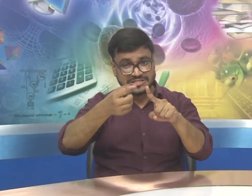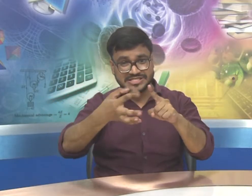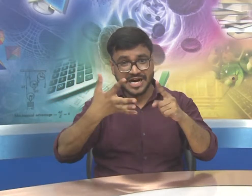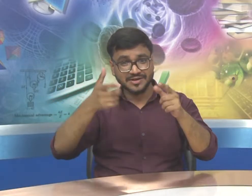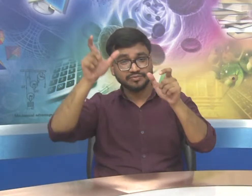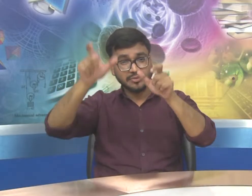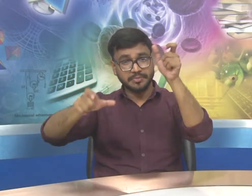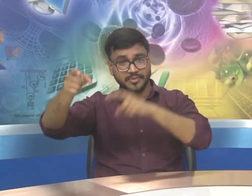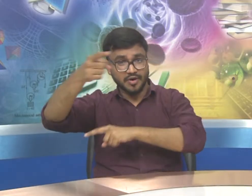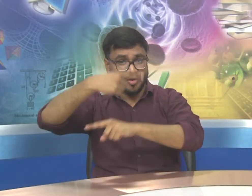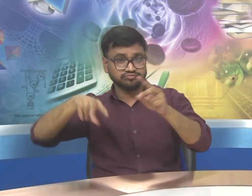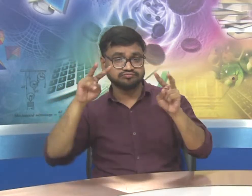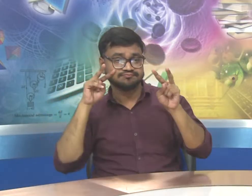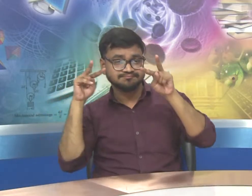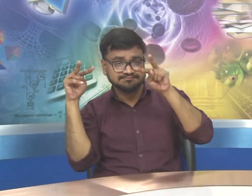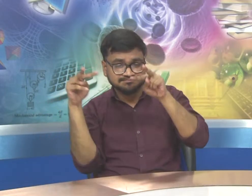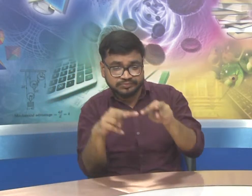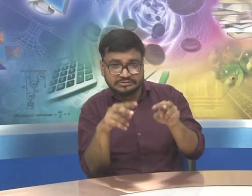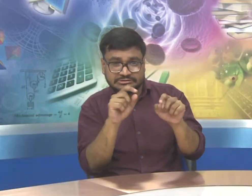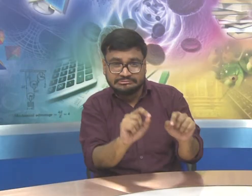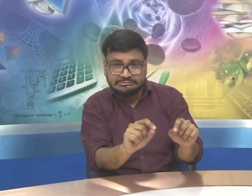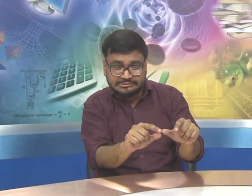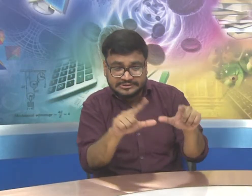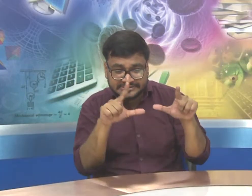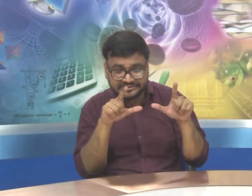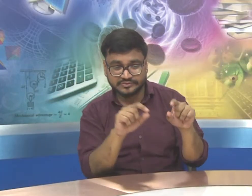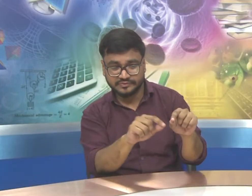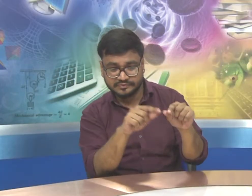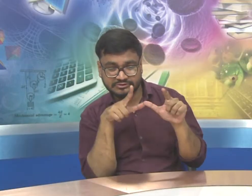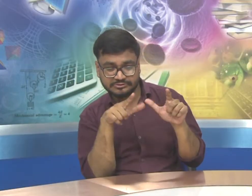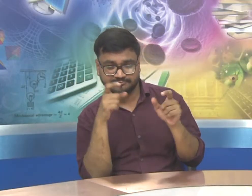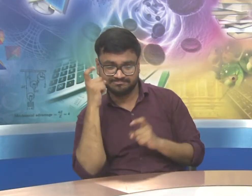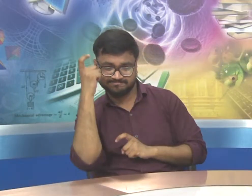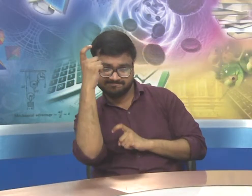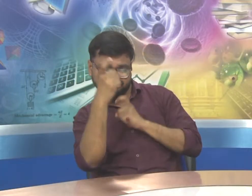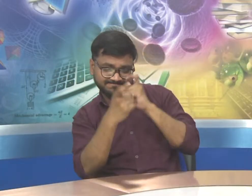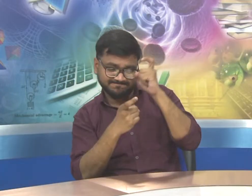use special modern tools to view them.